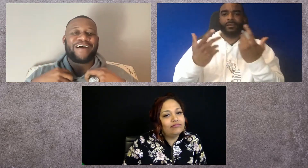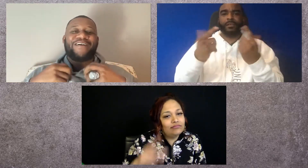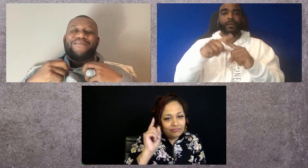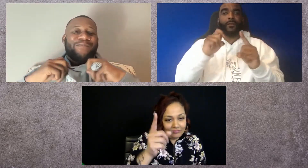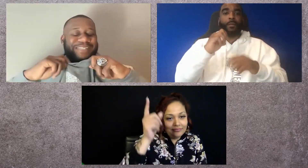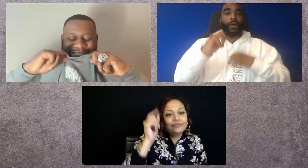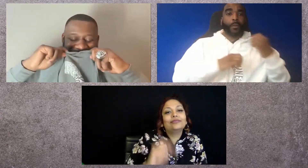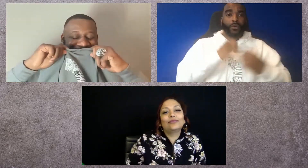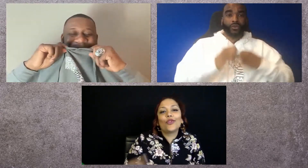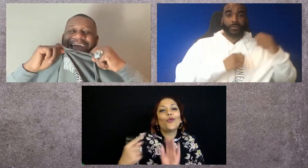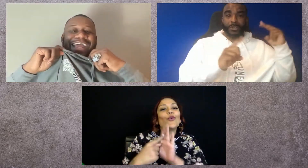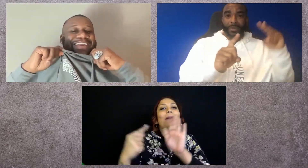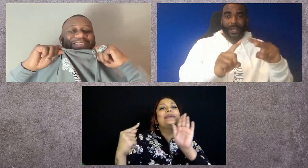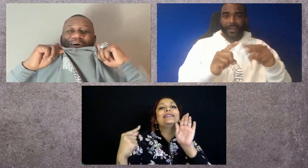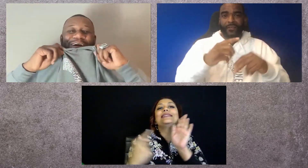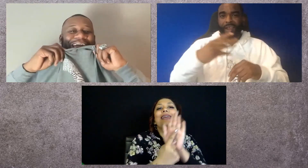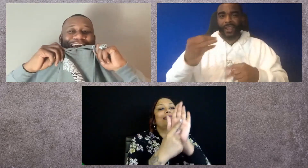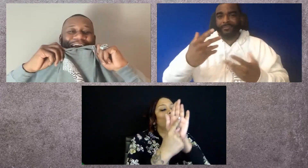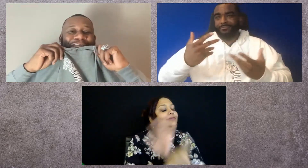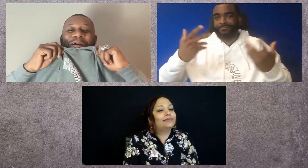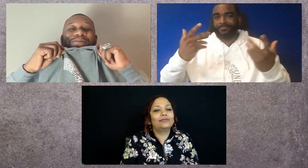standpoint, from just a